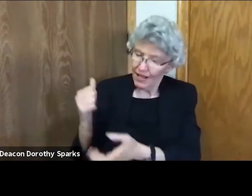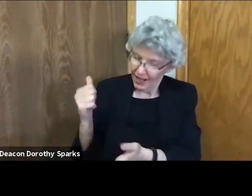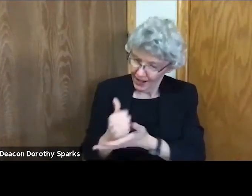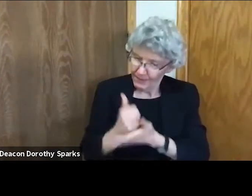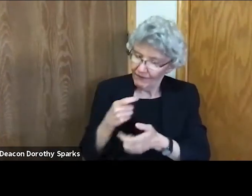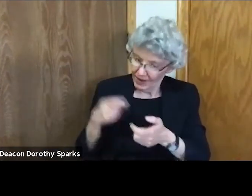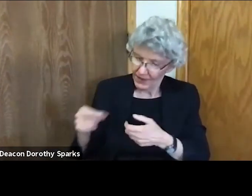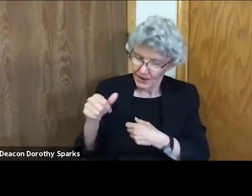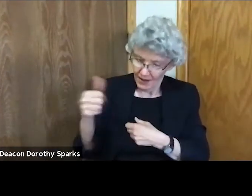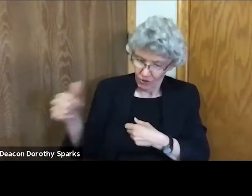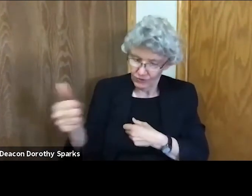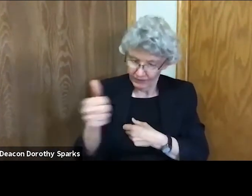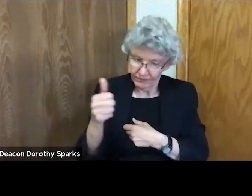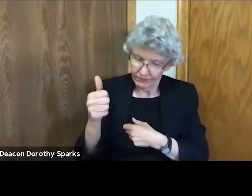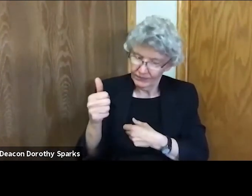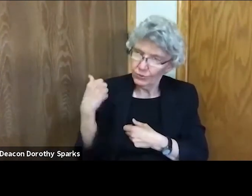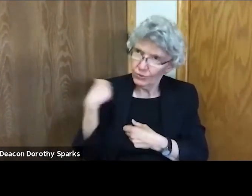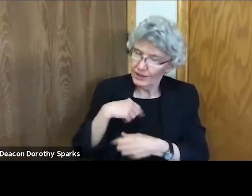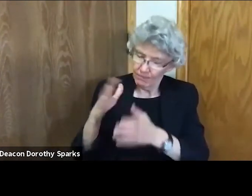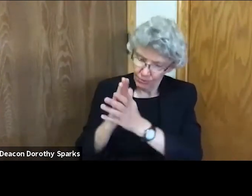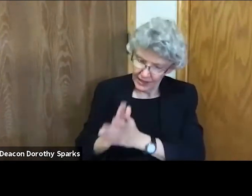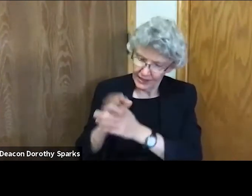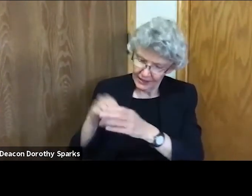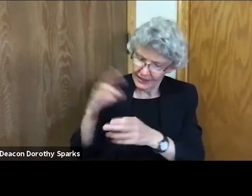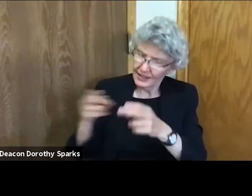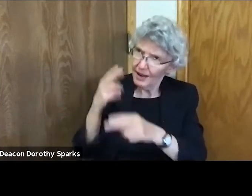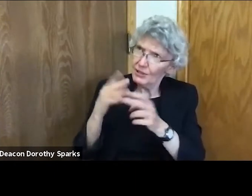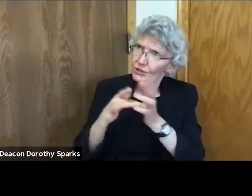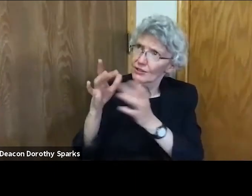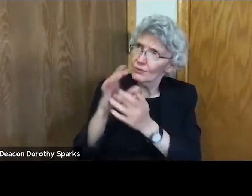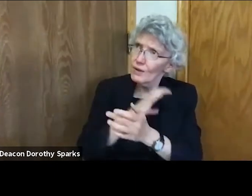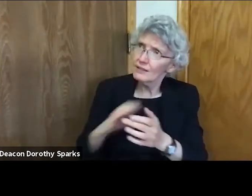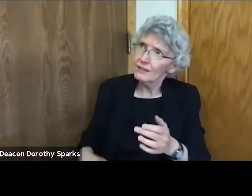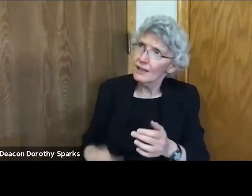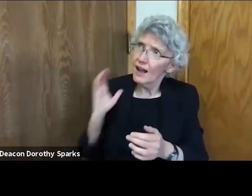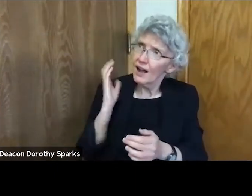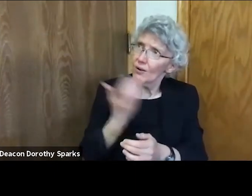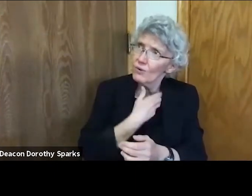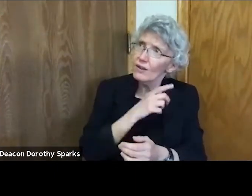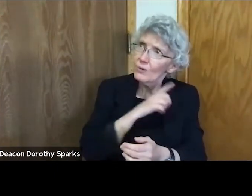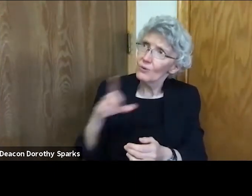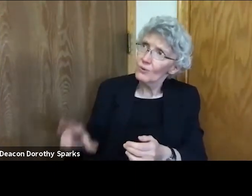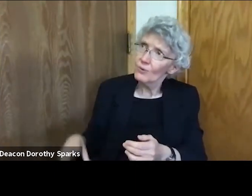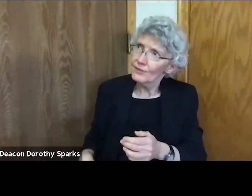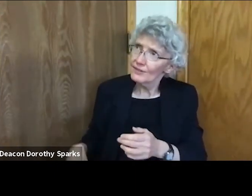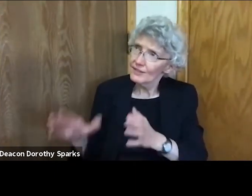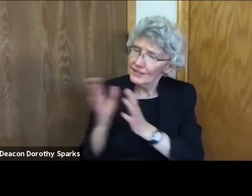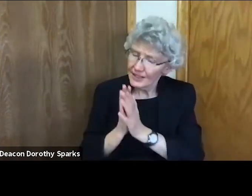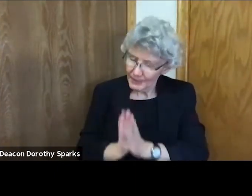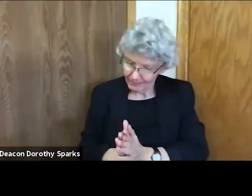from others. We can experience your power in the life of God.